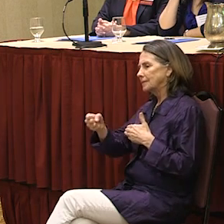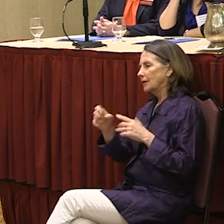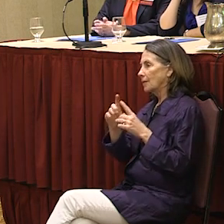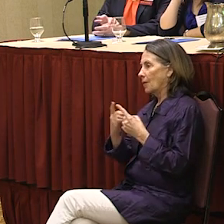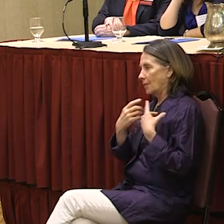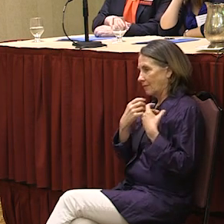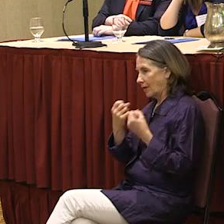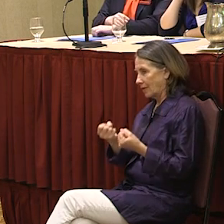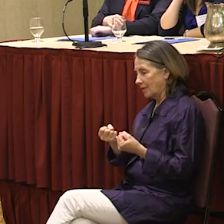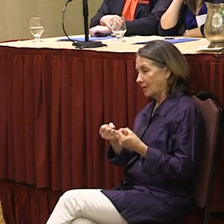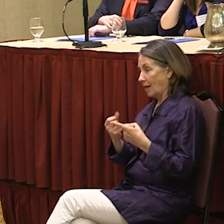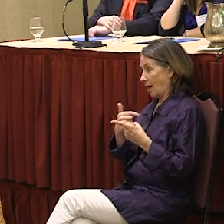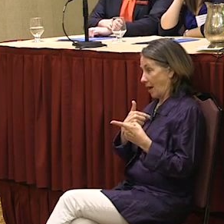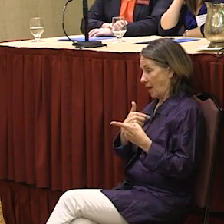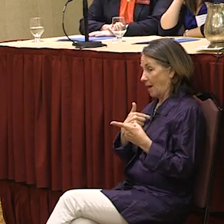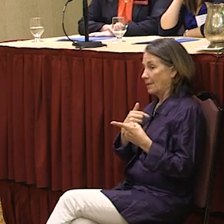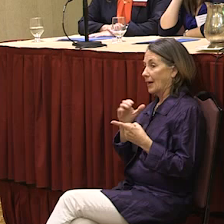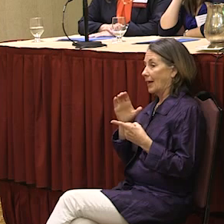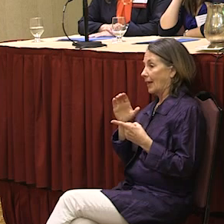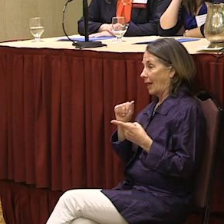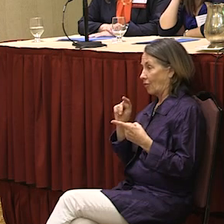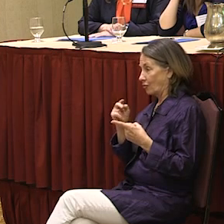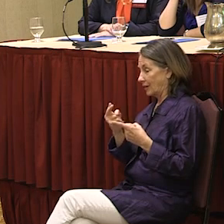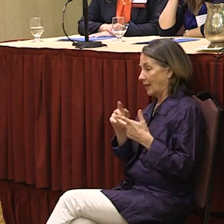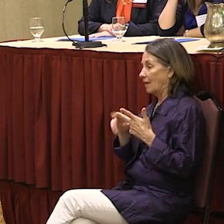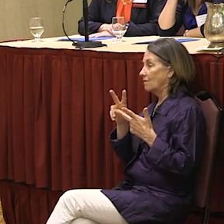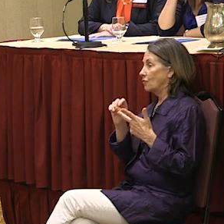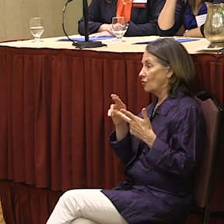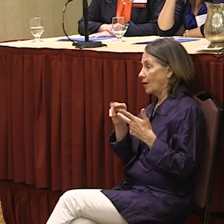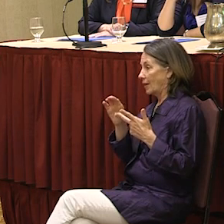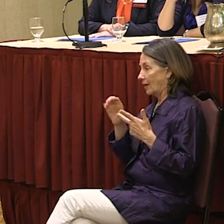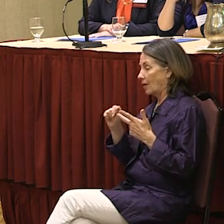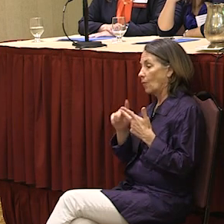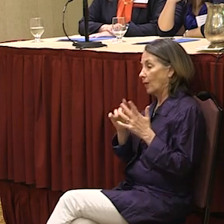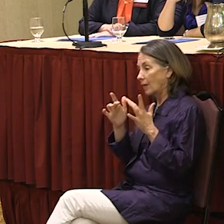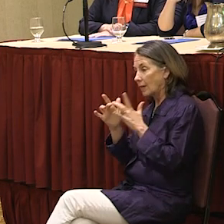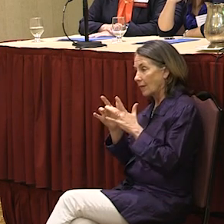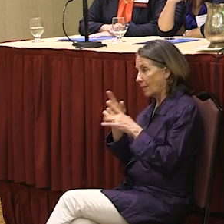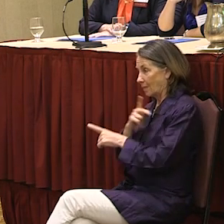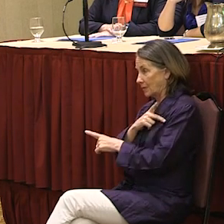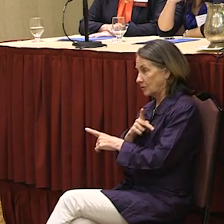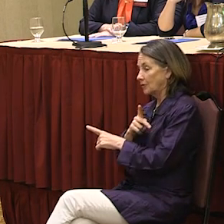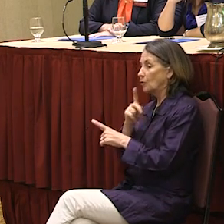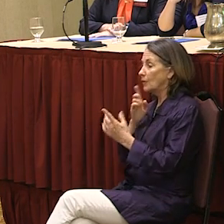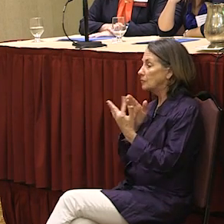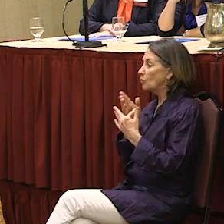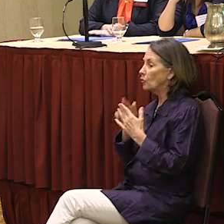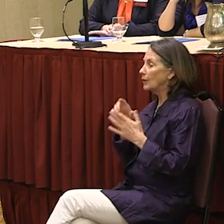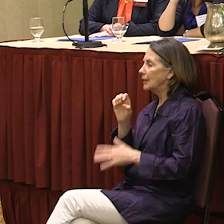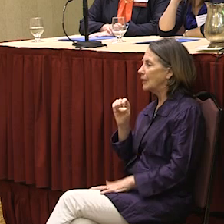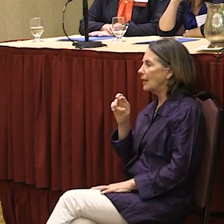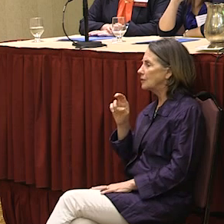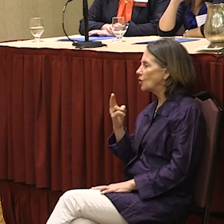of Health, where myself, Catherine, and Veronica will contact your patient, and you can send it through your